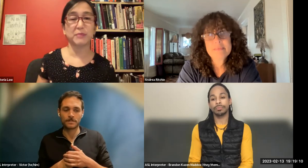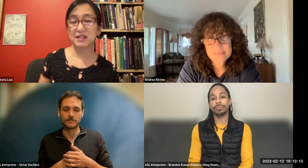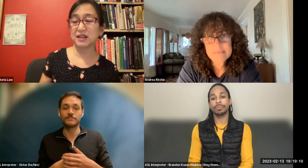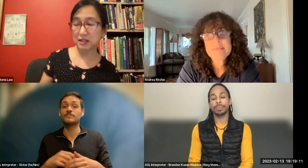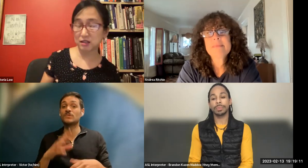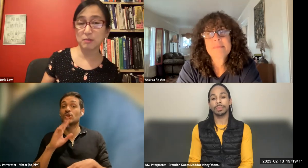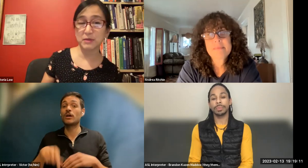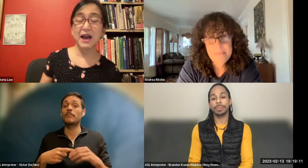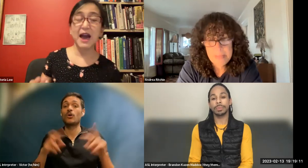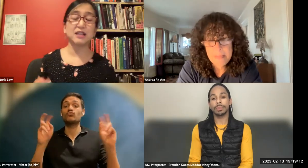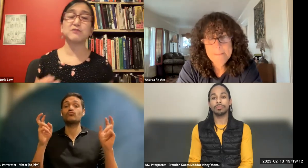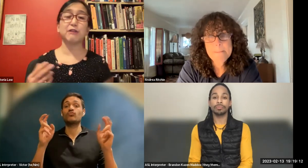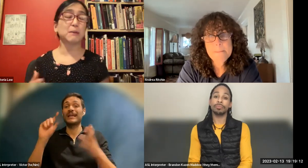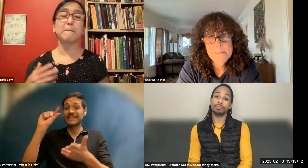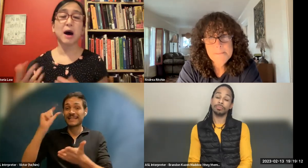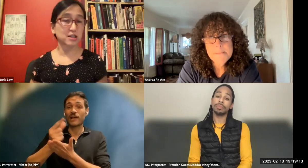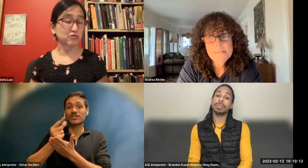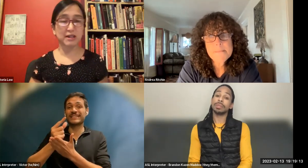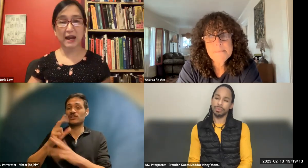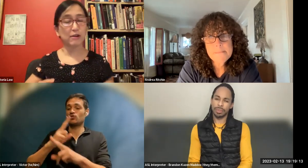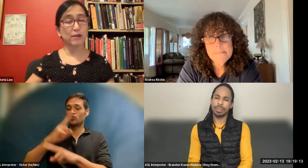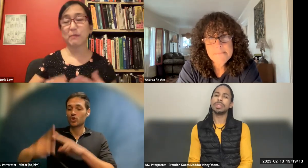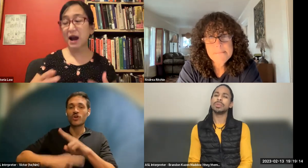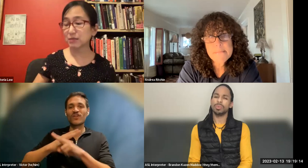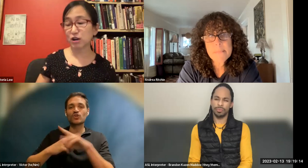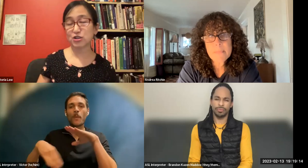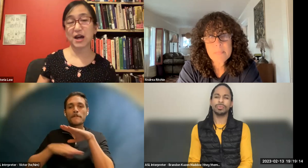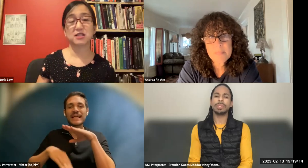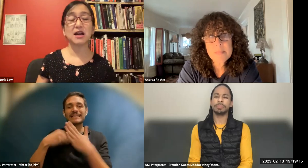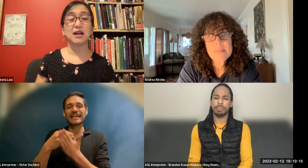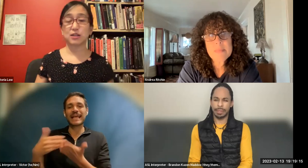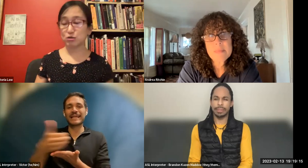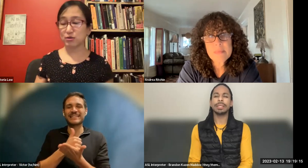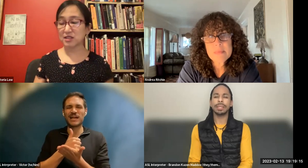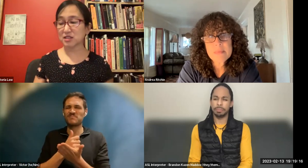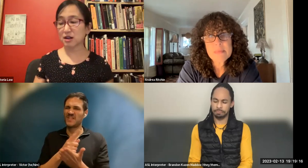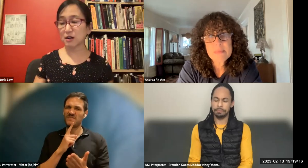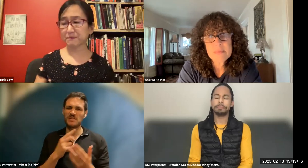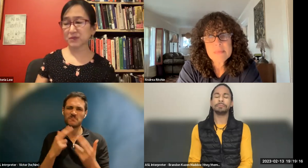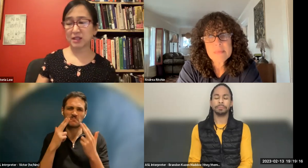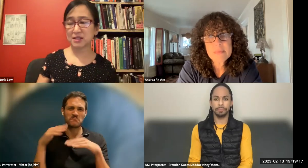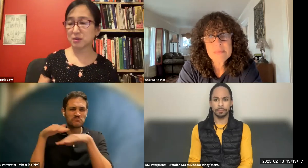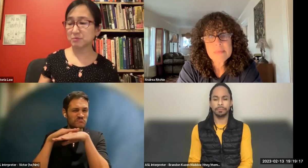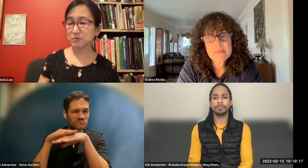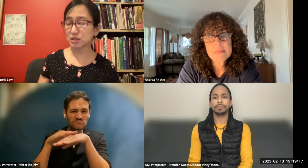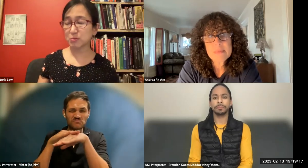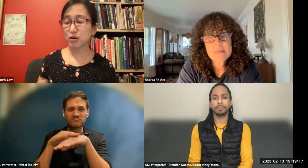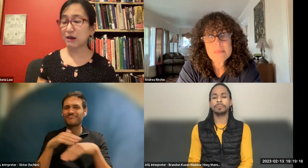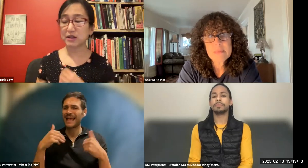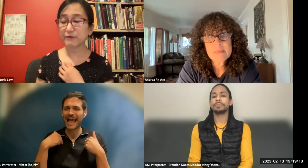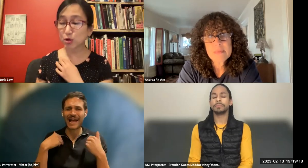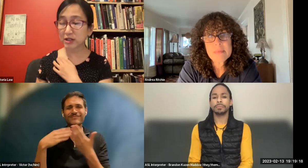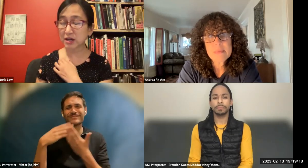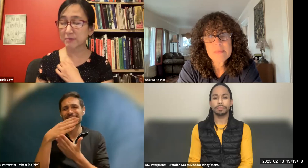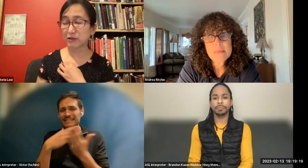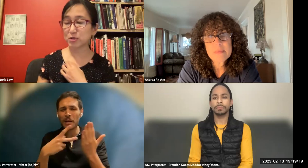universal basic income. And it's very modest right now. There are pilot projects that do this in some small